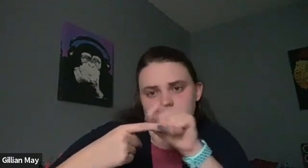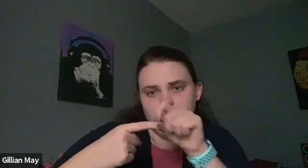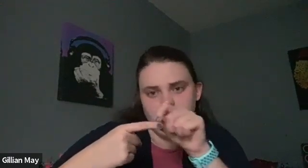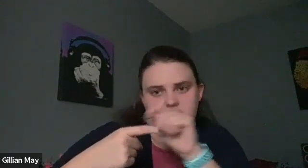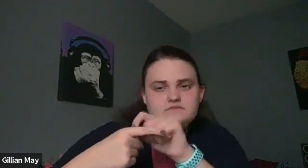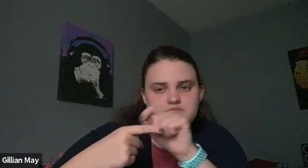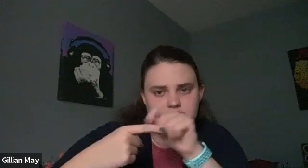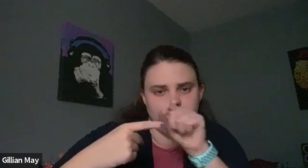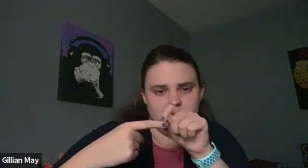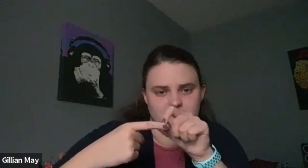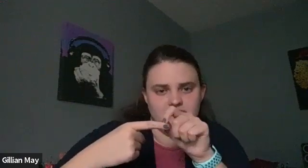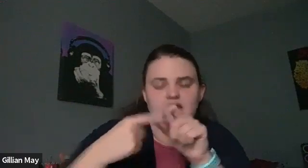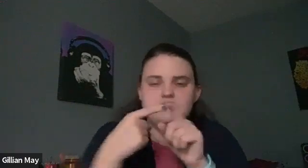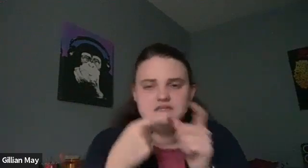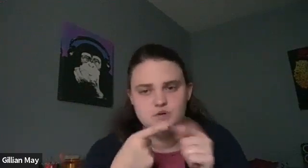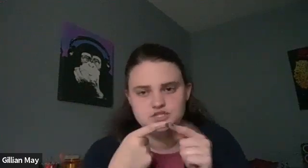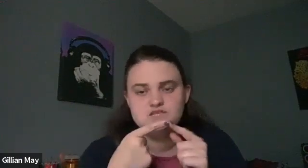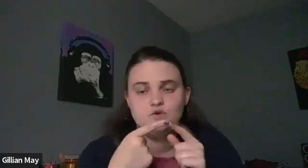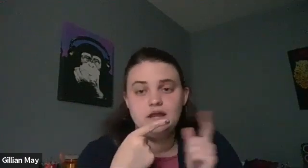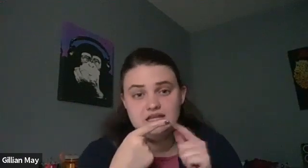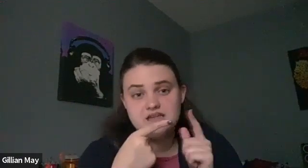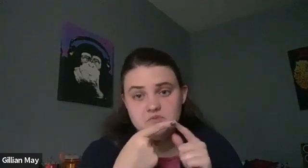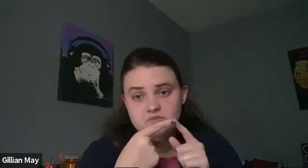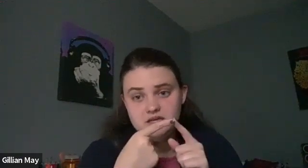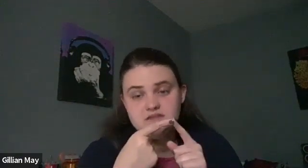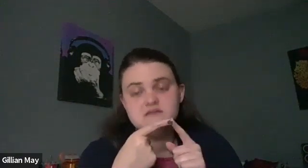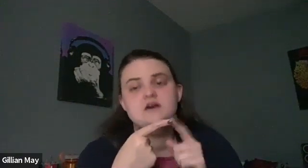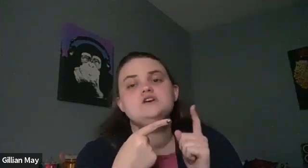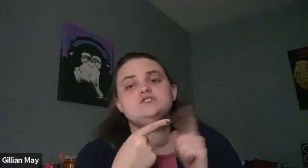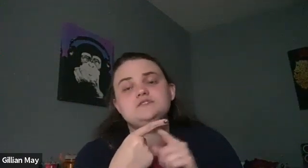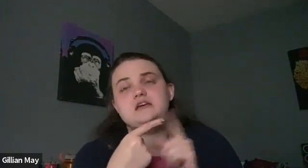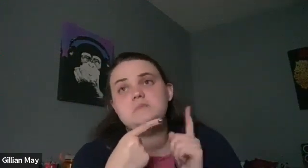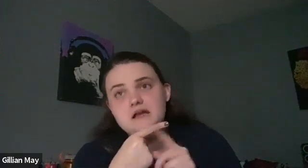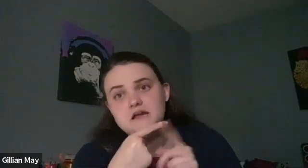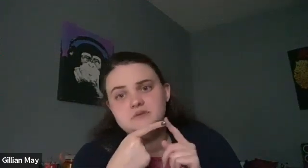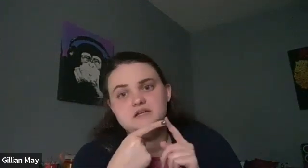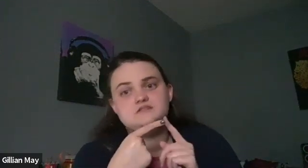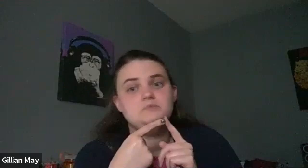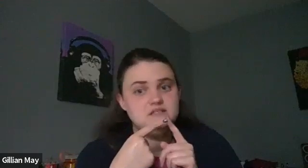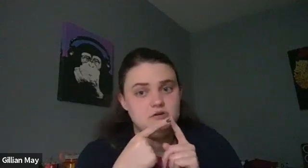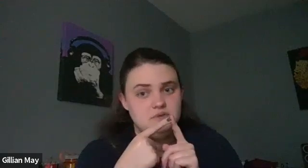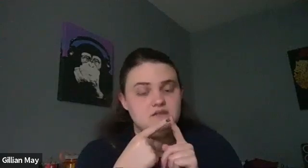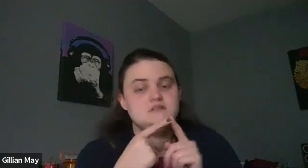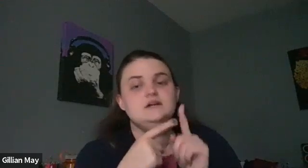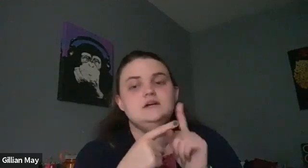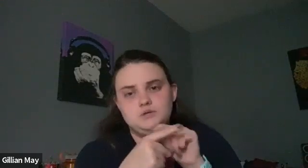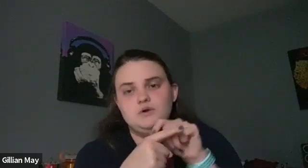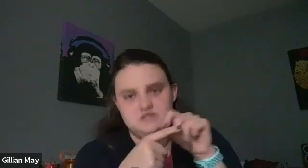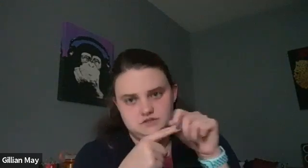green beans. And this motion is for any type of beans. So if you're saying black-eyed beans or pinto beans, you would always use